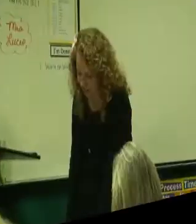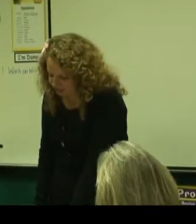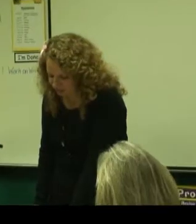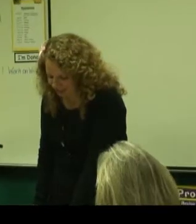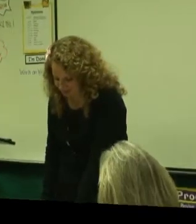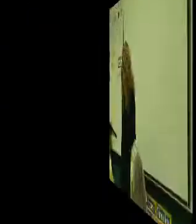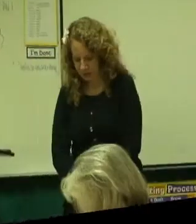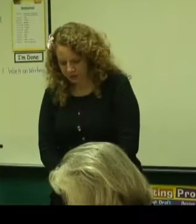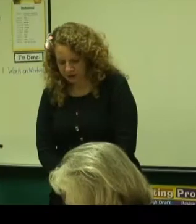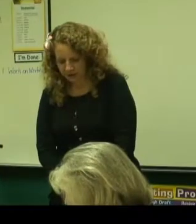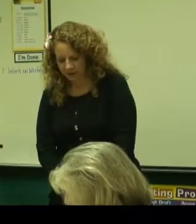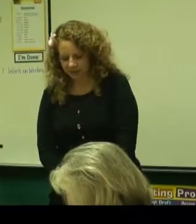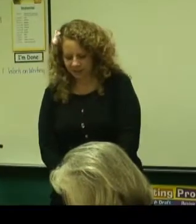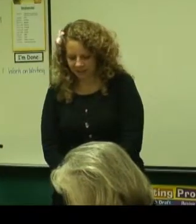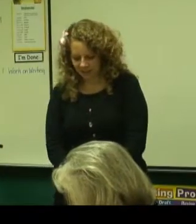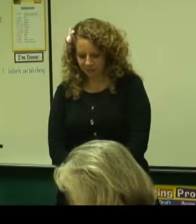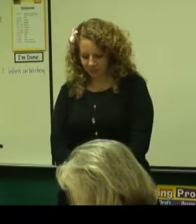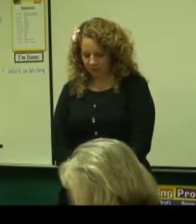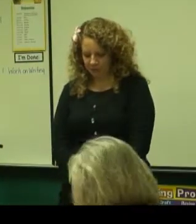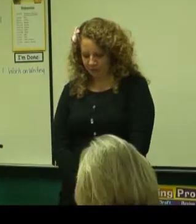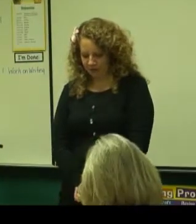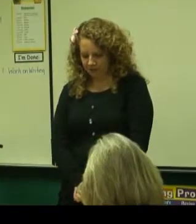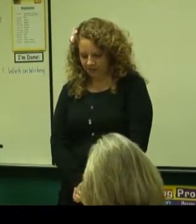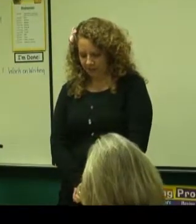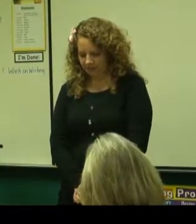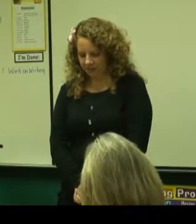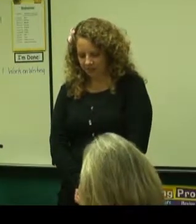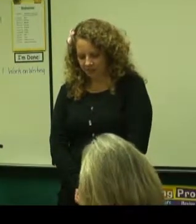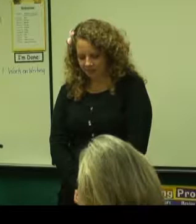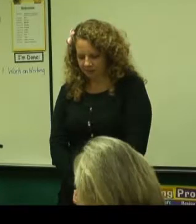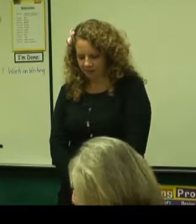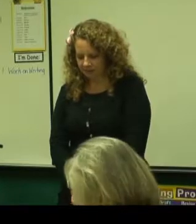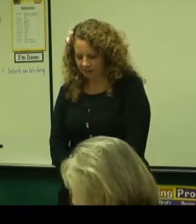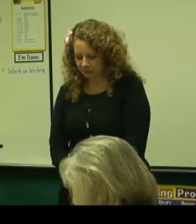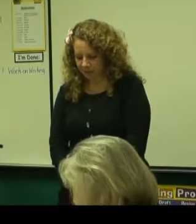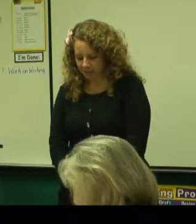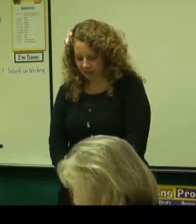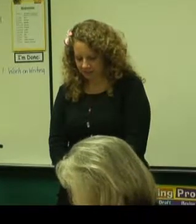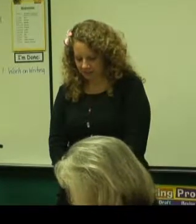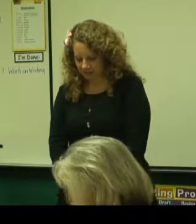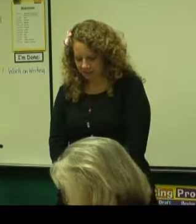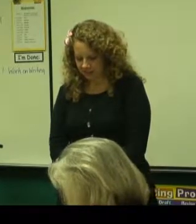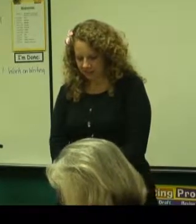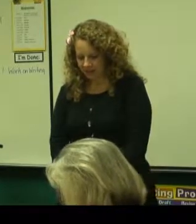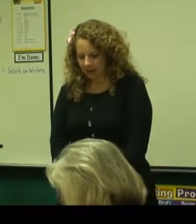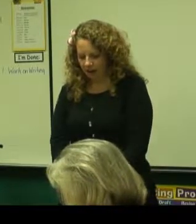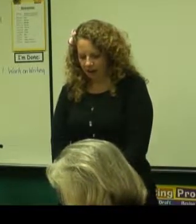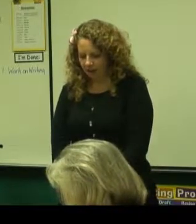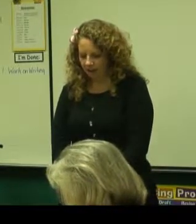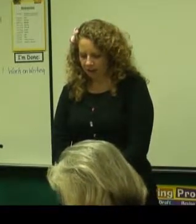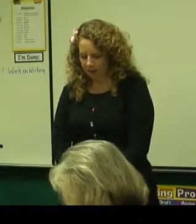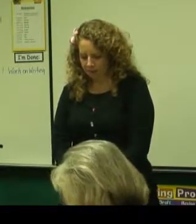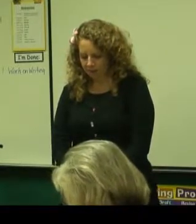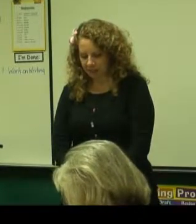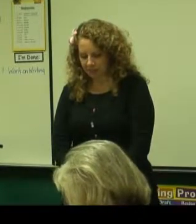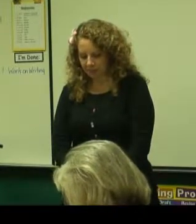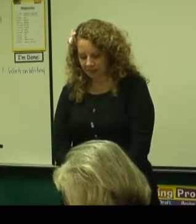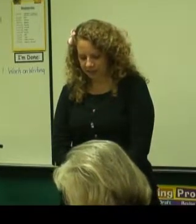Page 40. So, in this section we're learning about negatives. There are several ways to form negative sentences. All are accompanied by a